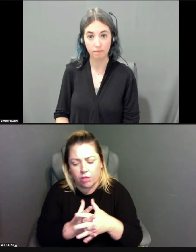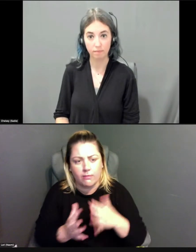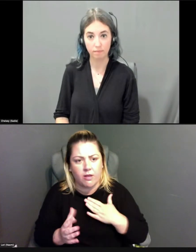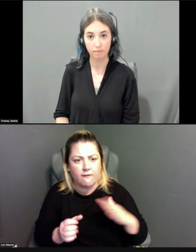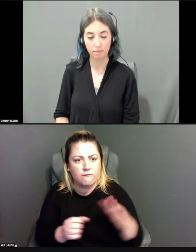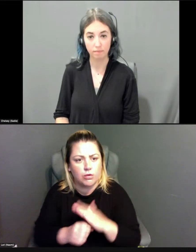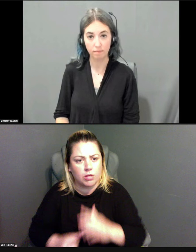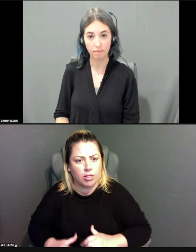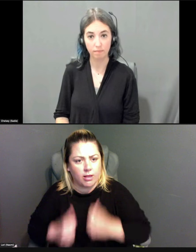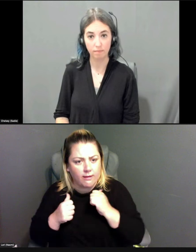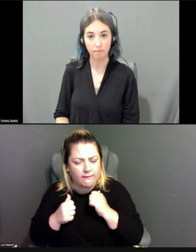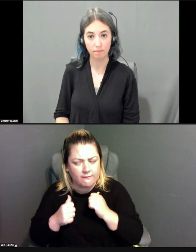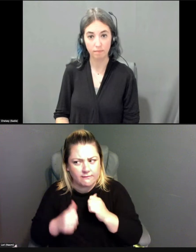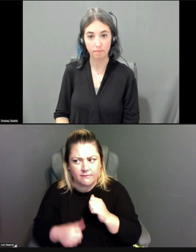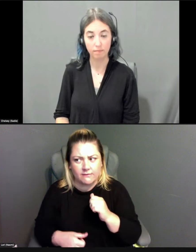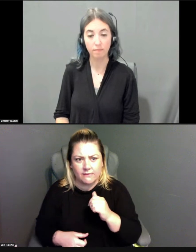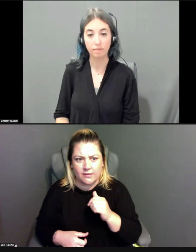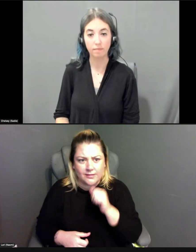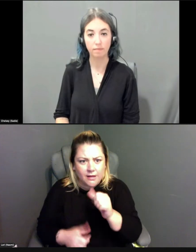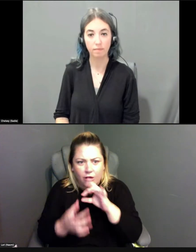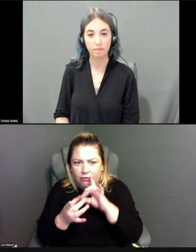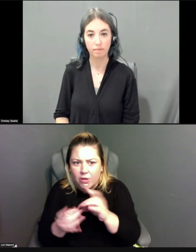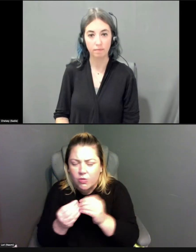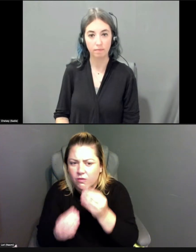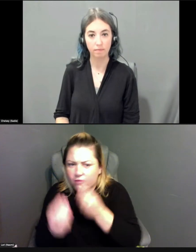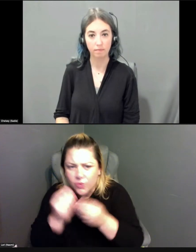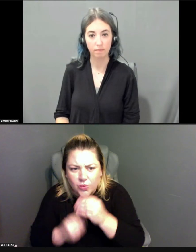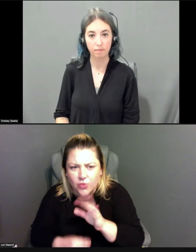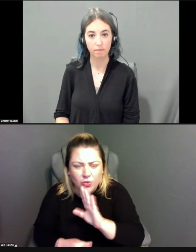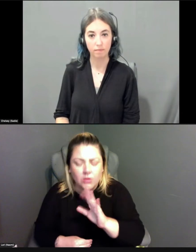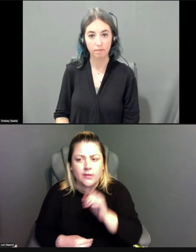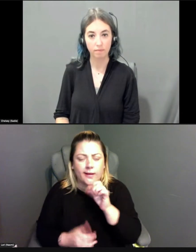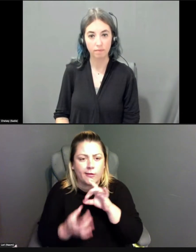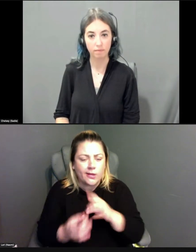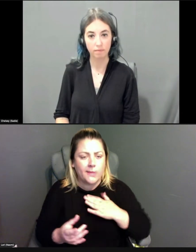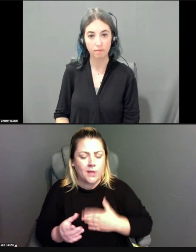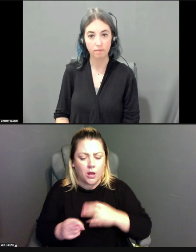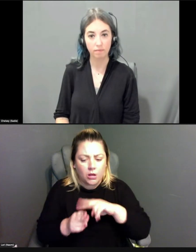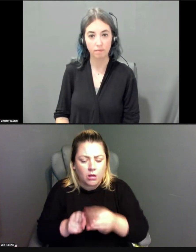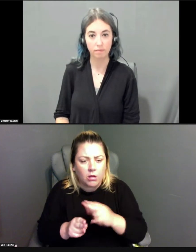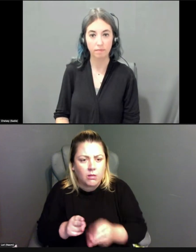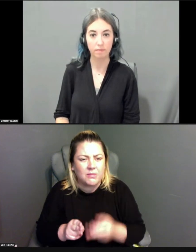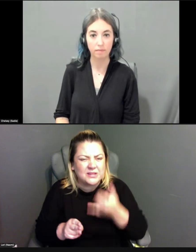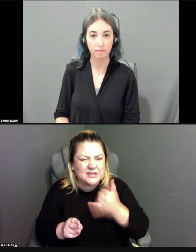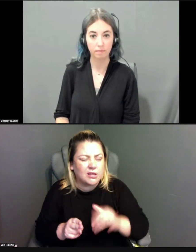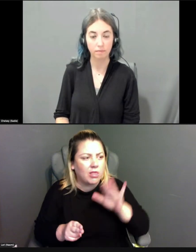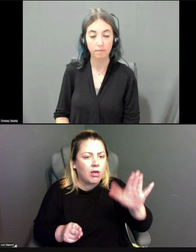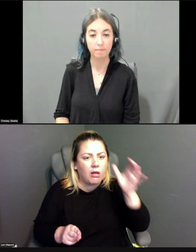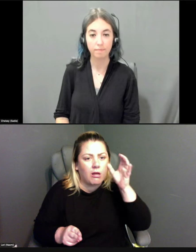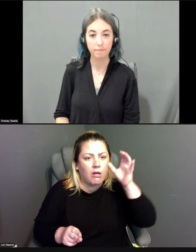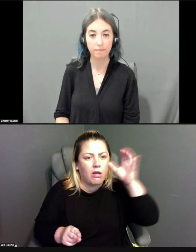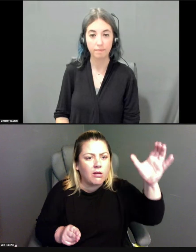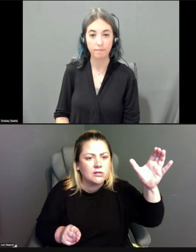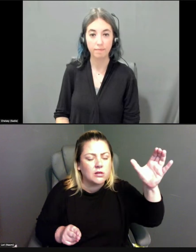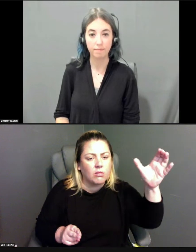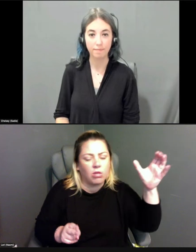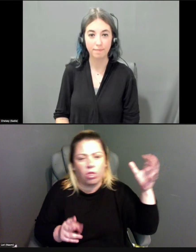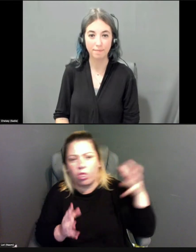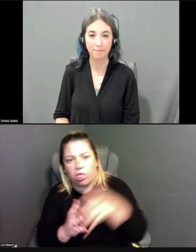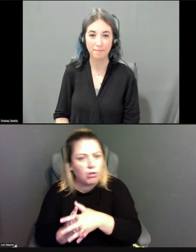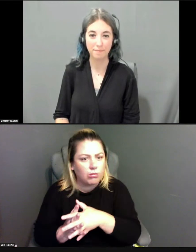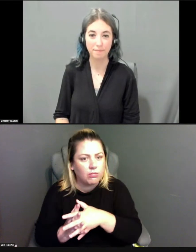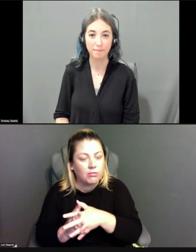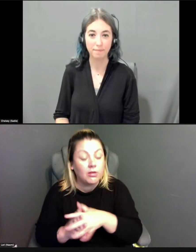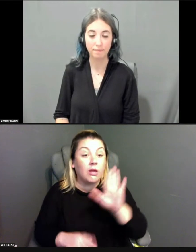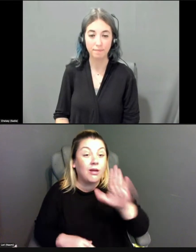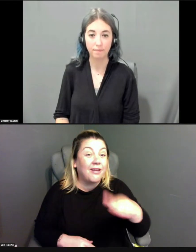that have nothing to do with food or weight loss or our bodies. I mean, everything has to do with our bodies because we live